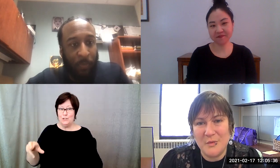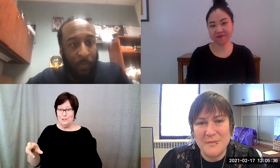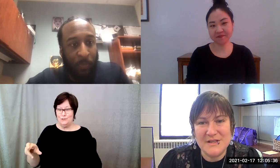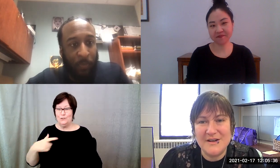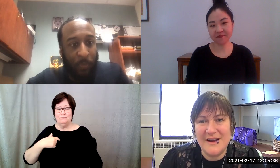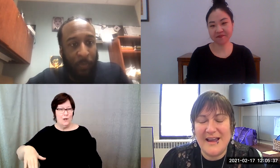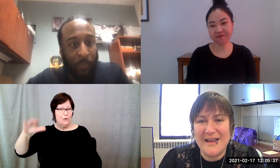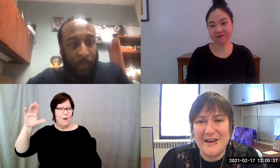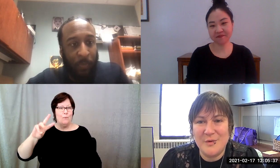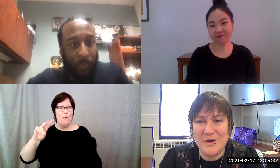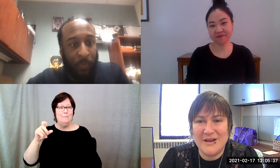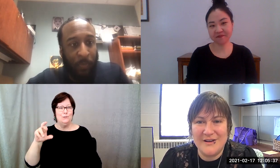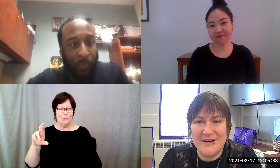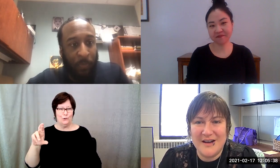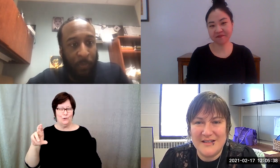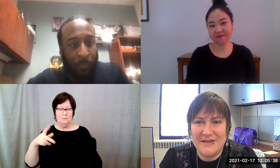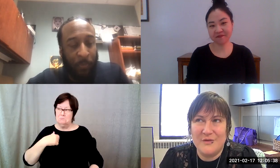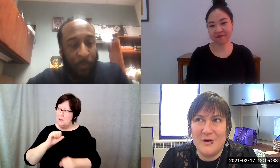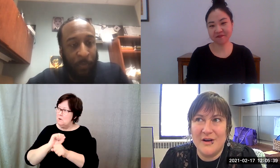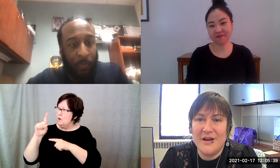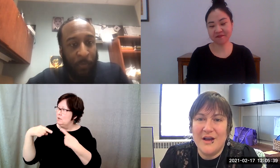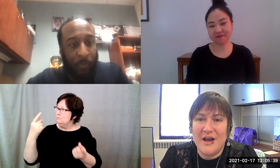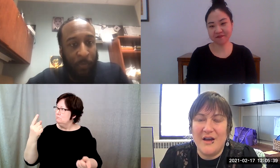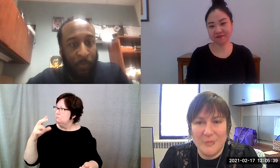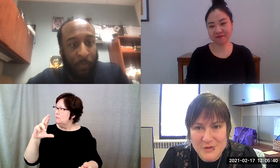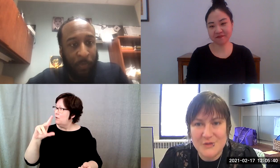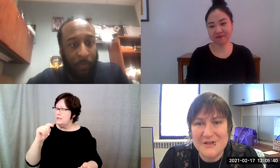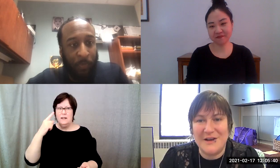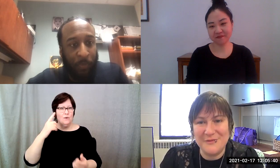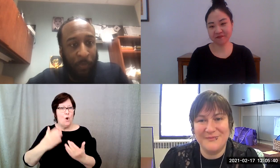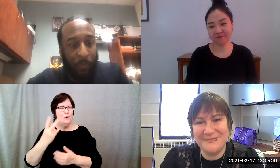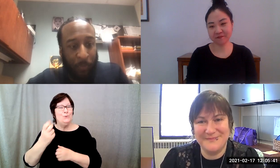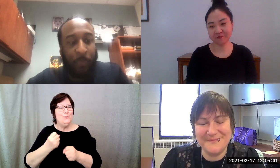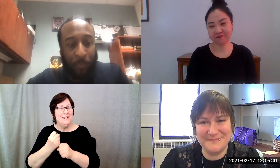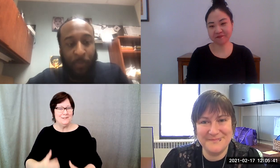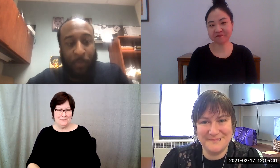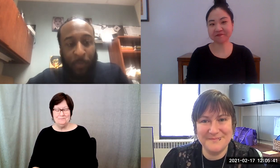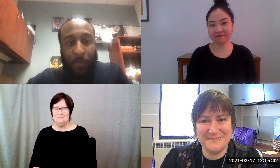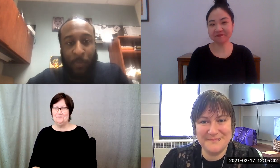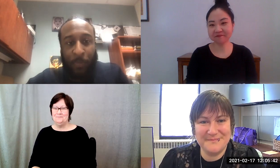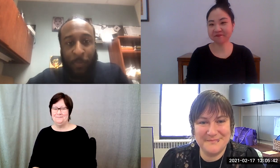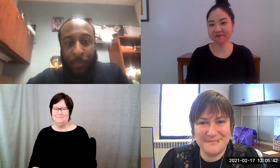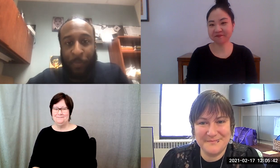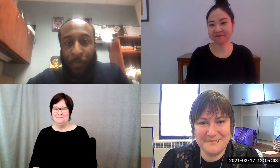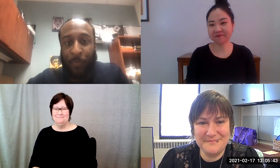grew up in Webster, and I've been working here at RIT for almost 2 years now.